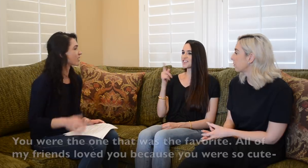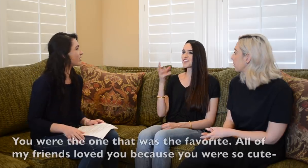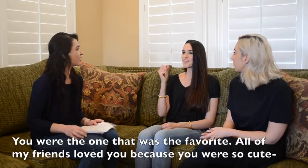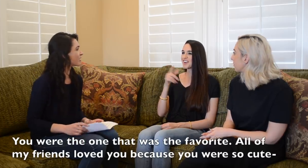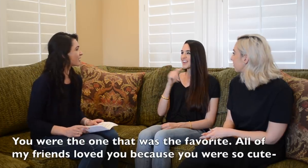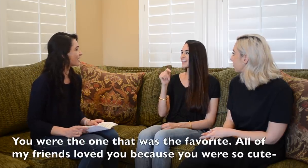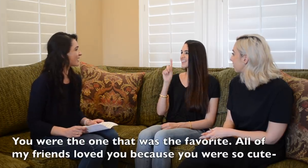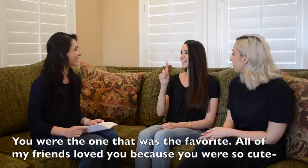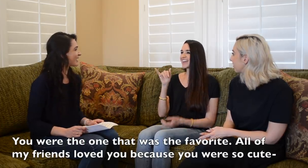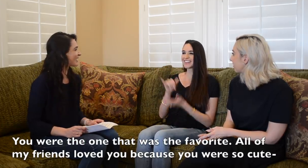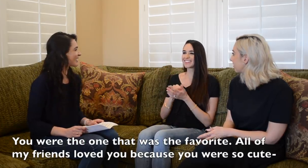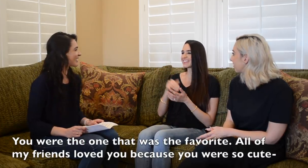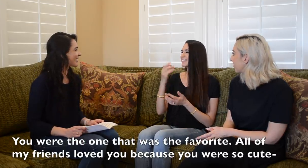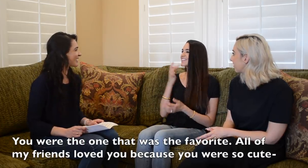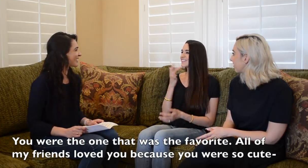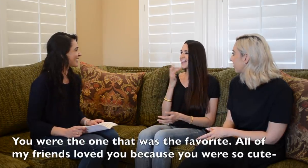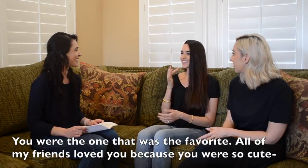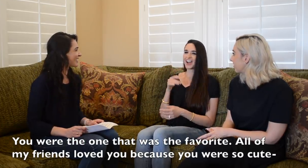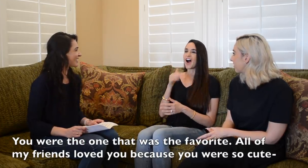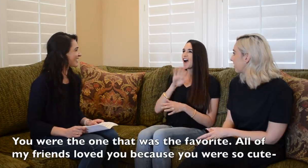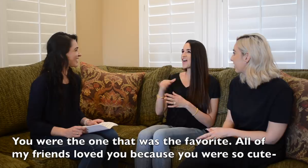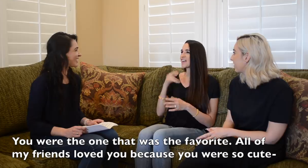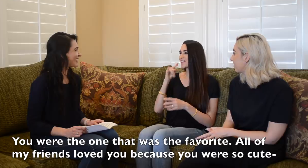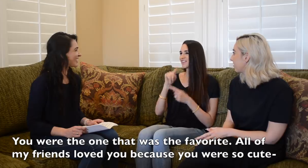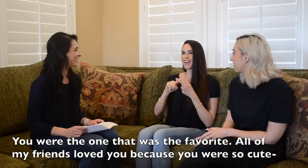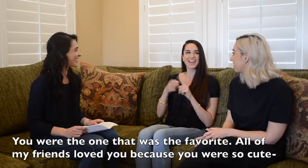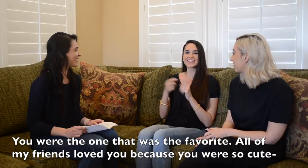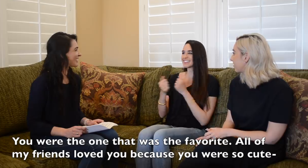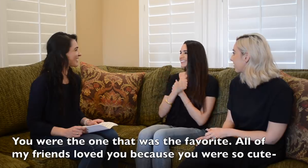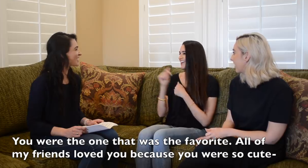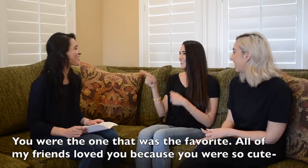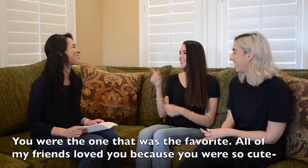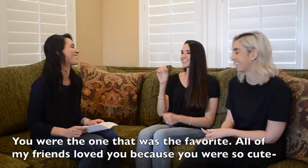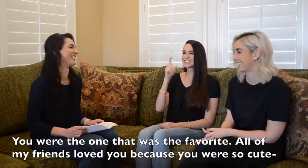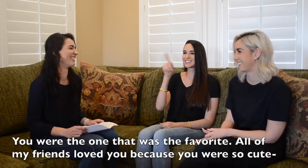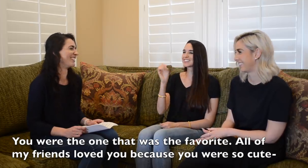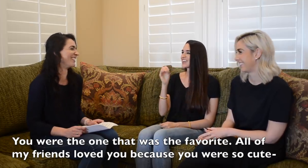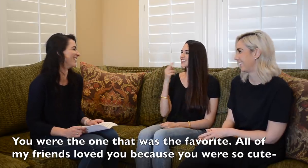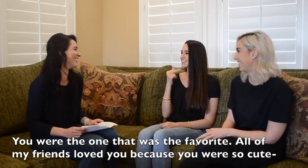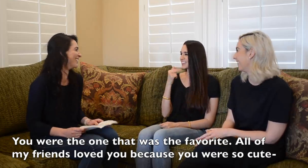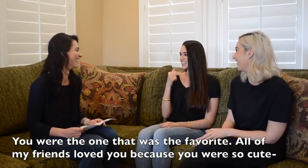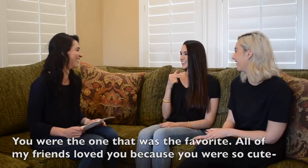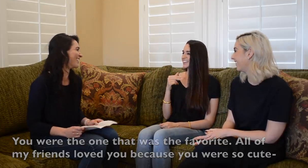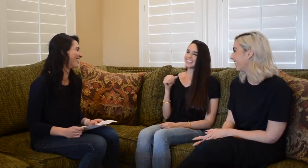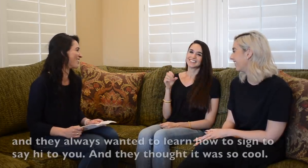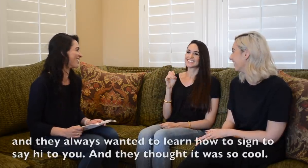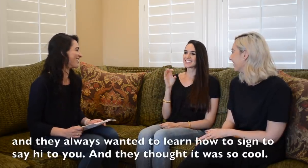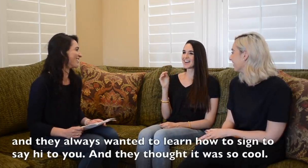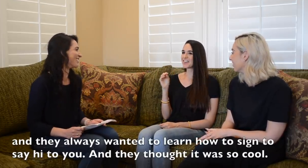You were the one that was like the favorite. All my friends love you because you're so cute. So